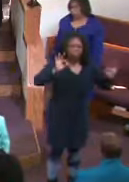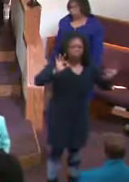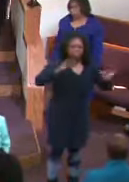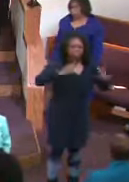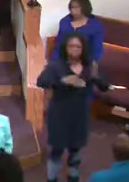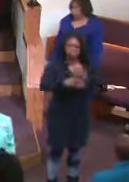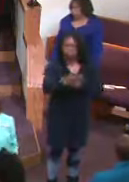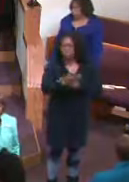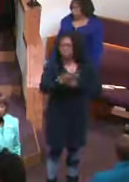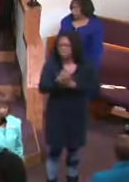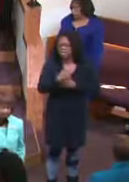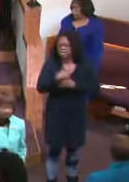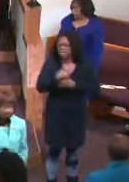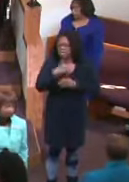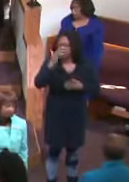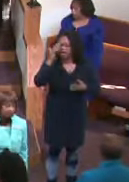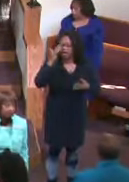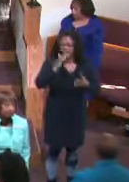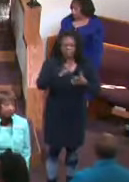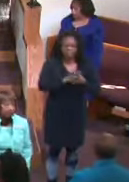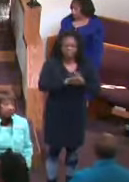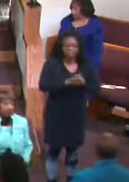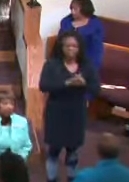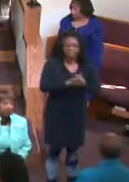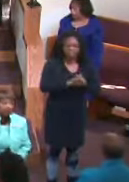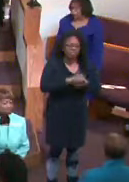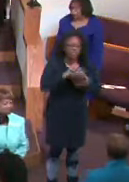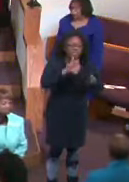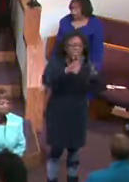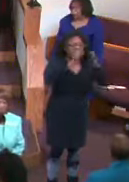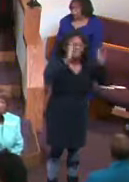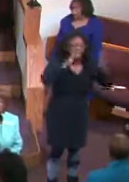and I believe it's safe to say that the house is indeed qualified.